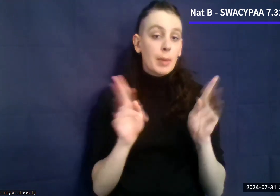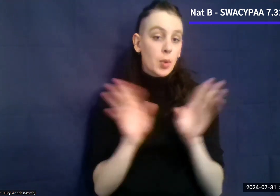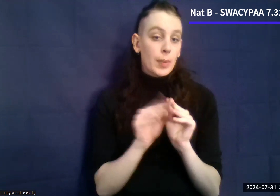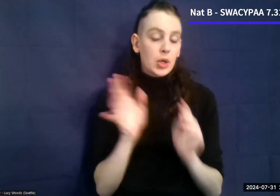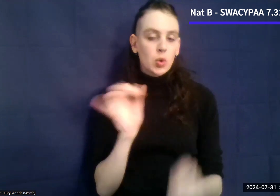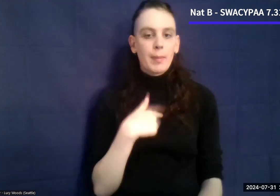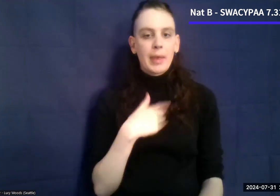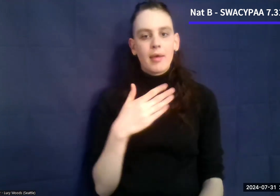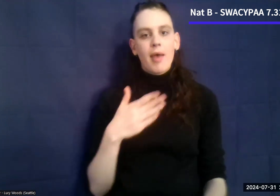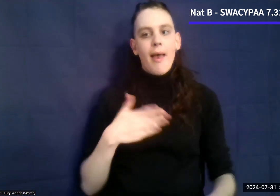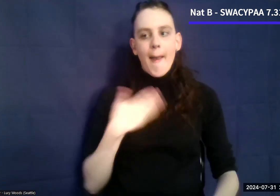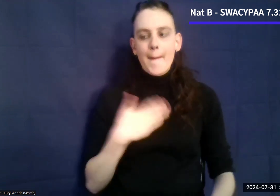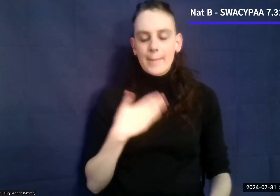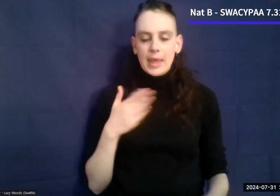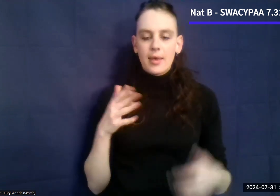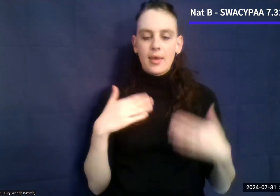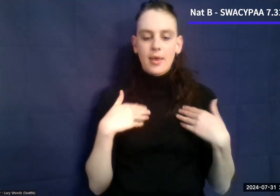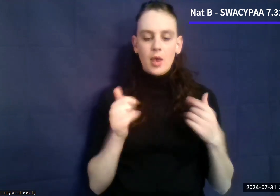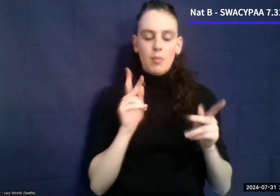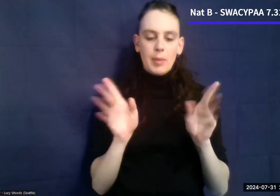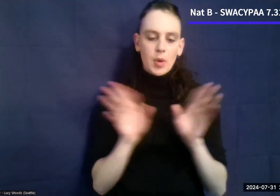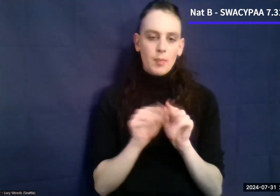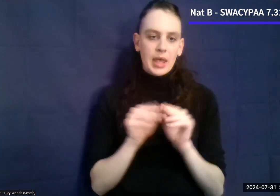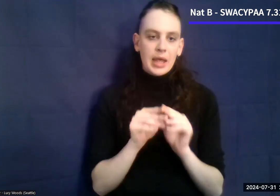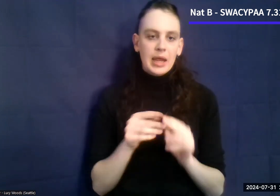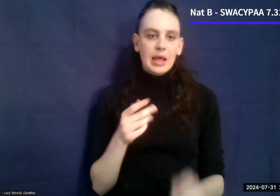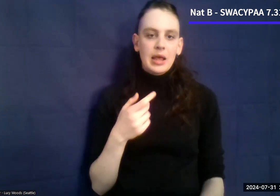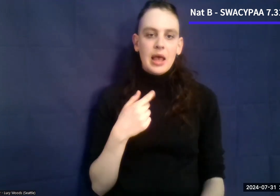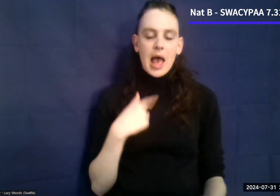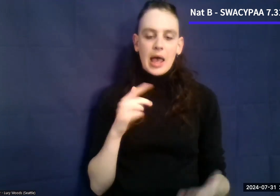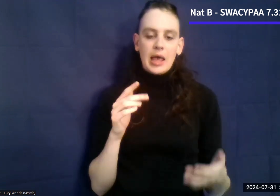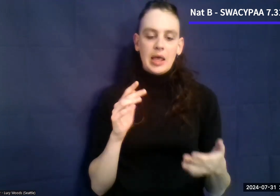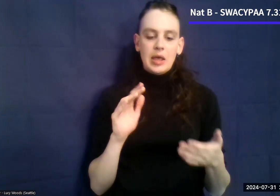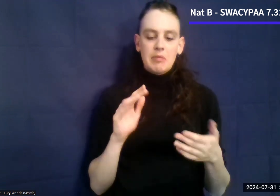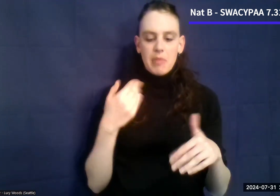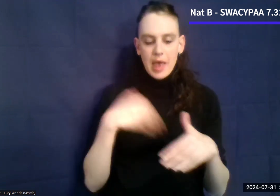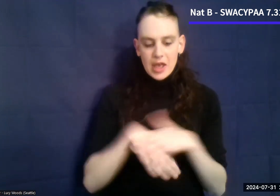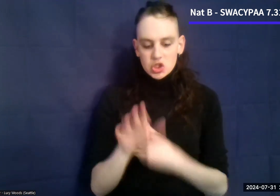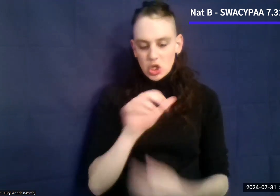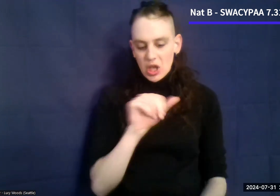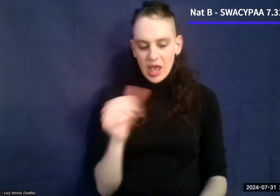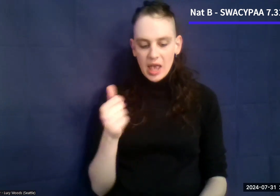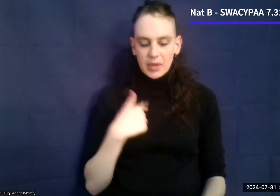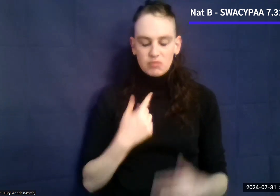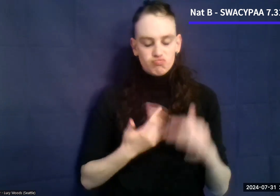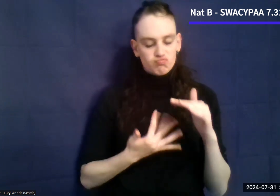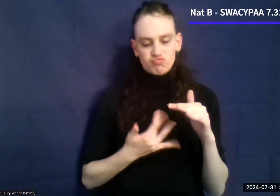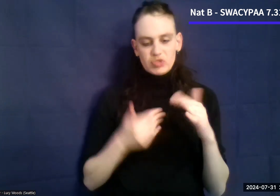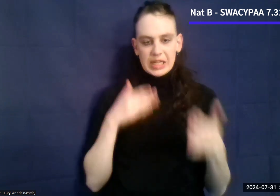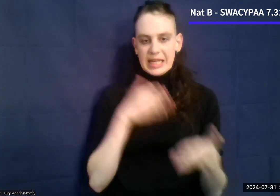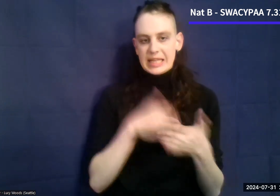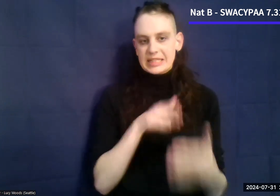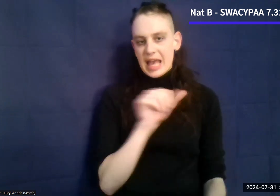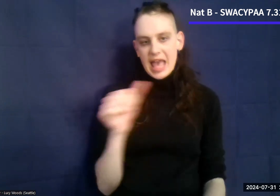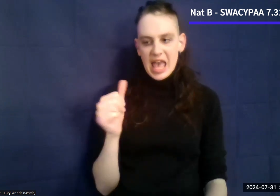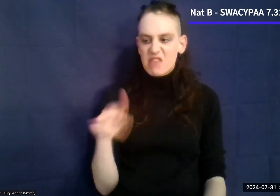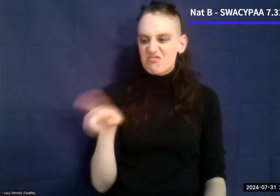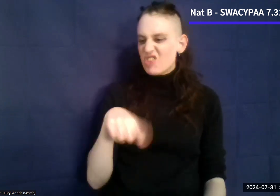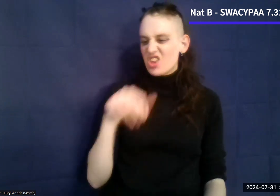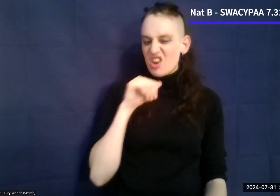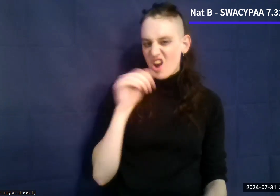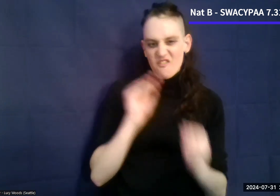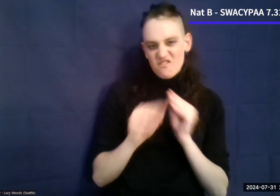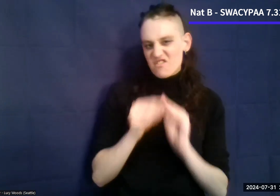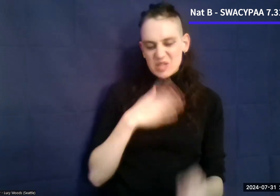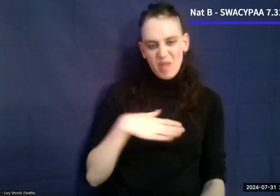came in with a resentment against AA because you guys didn't fix my dad. And like, how are you going to fix me? Like, this is, I don't know why I'm even here, but I don't really know